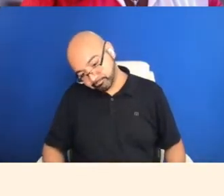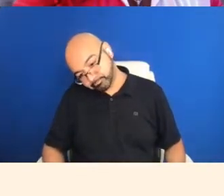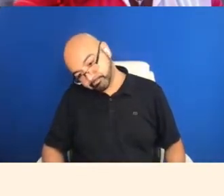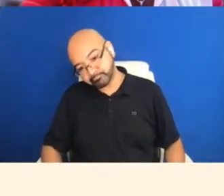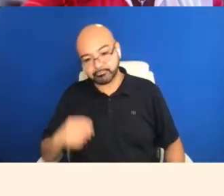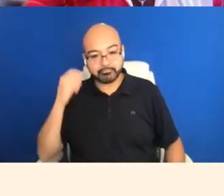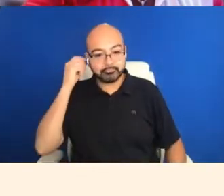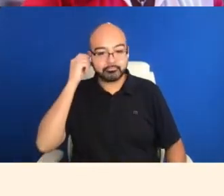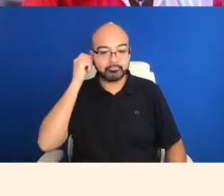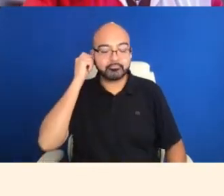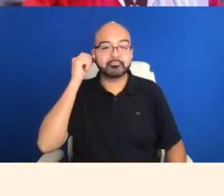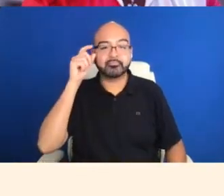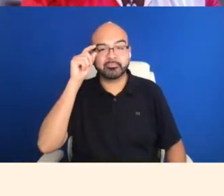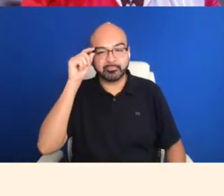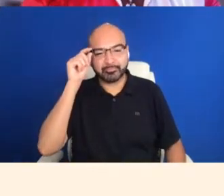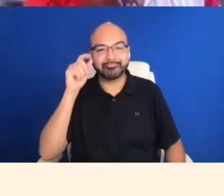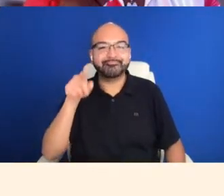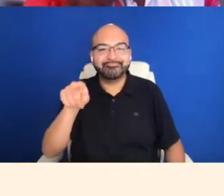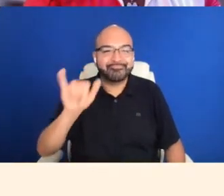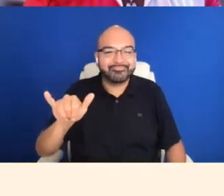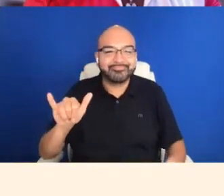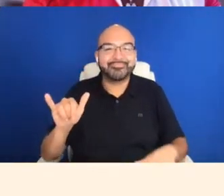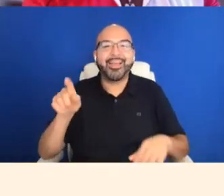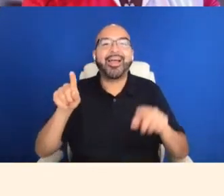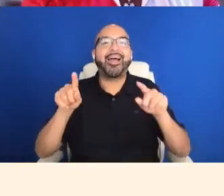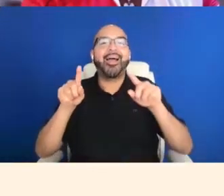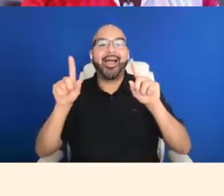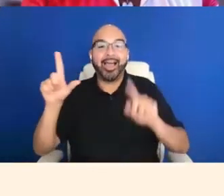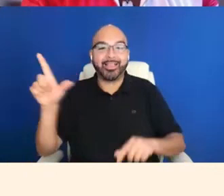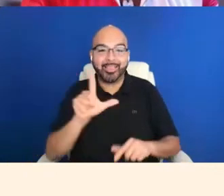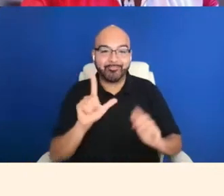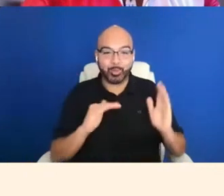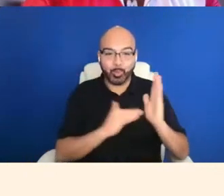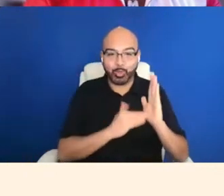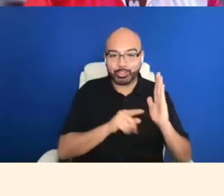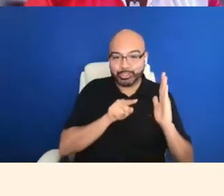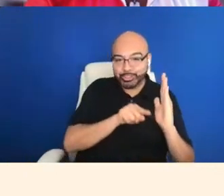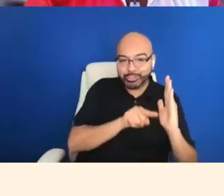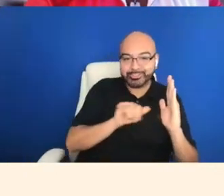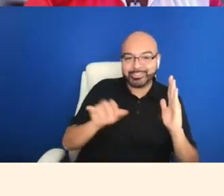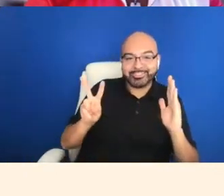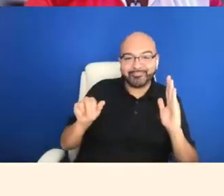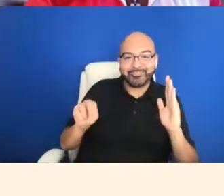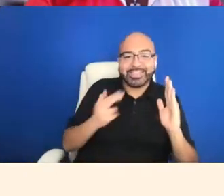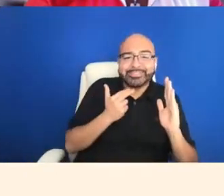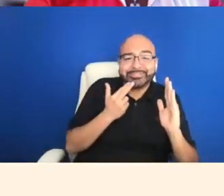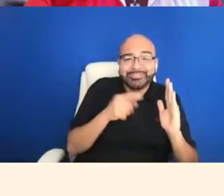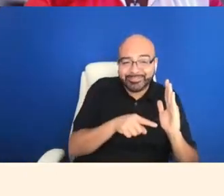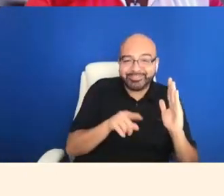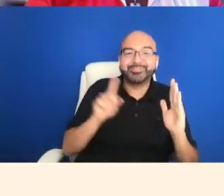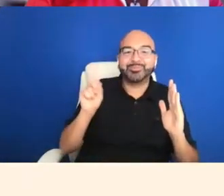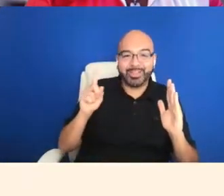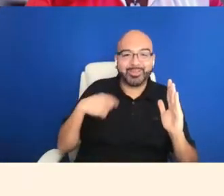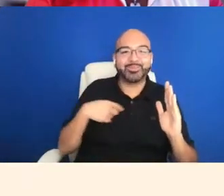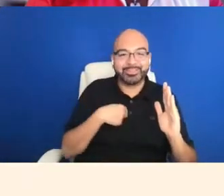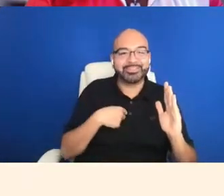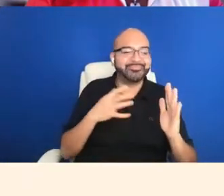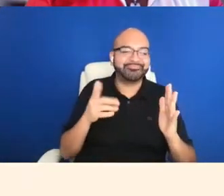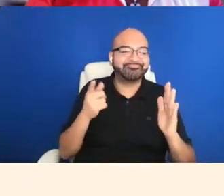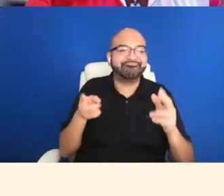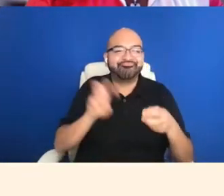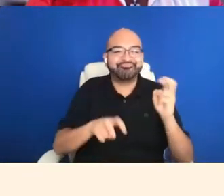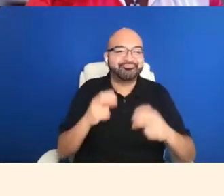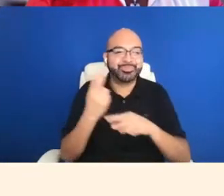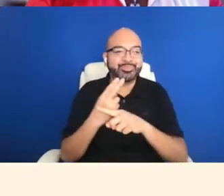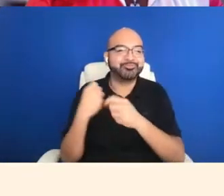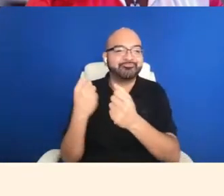And it goes on our lovely little vans right there at the bottom left-hand corner. It's wrapped. We got it wrapped, and it was, the people know